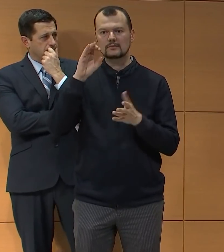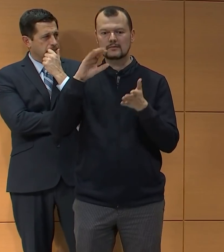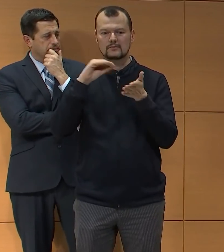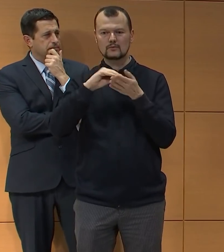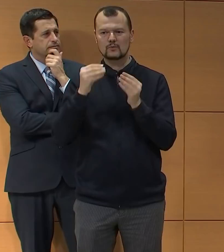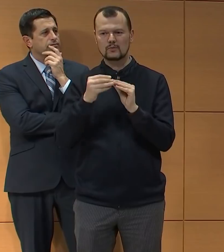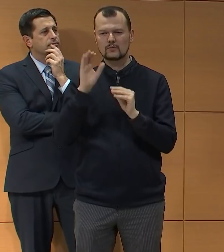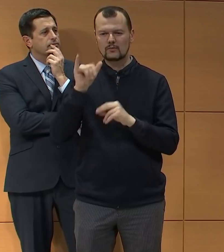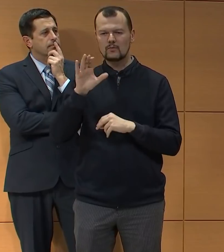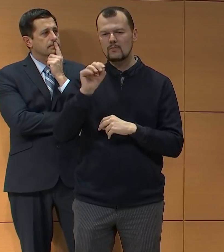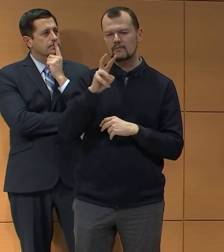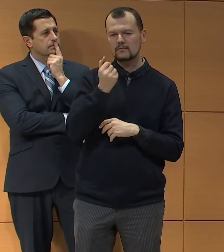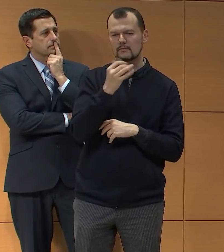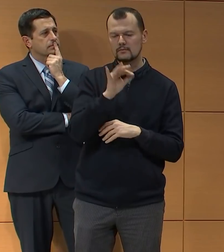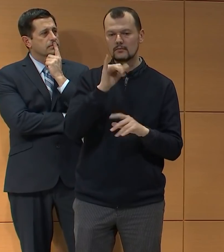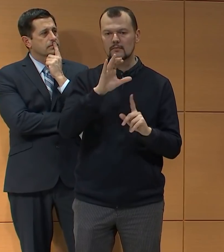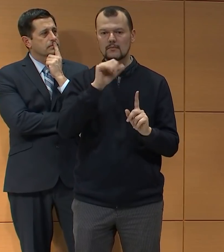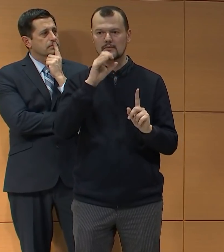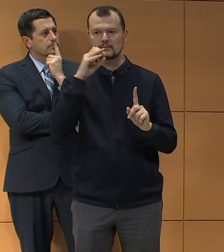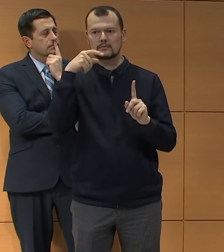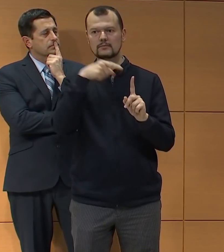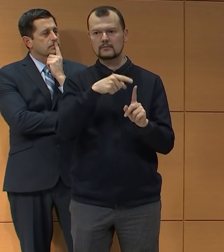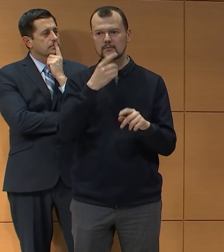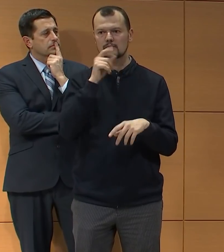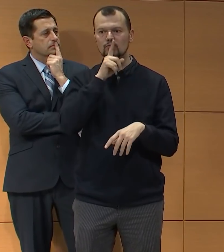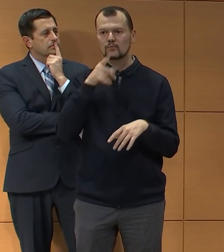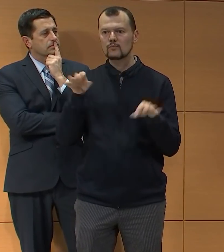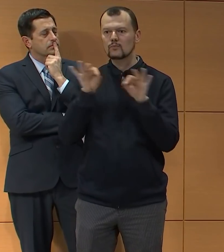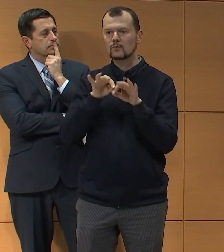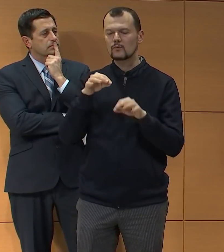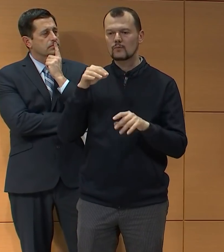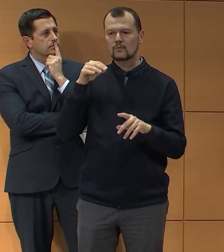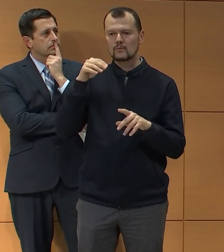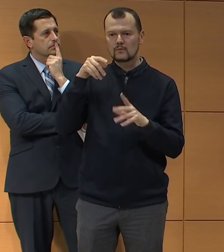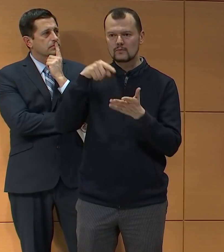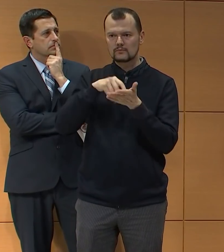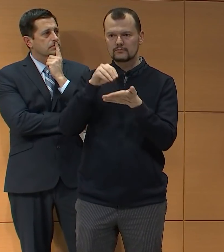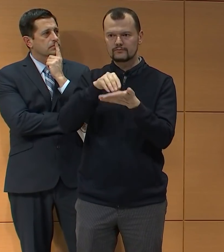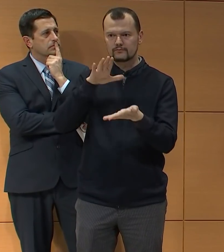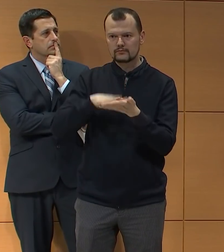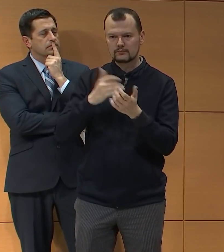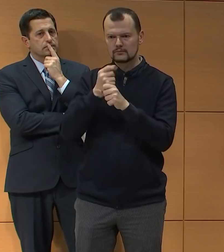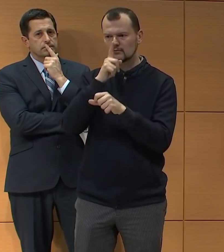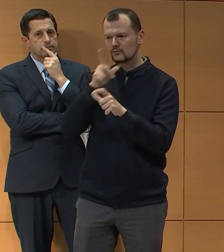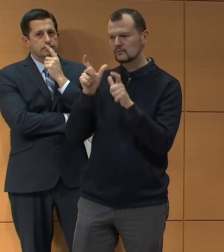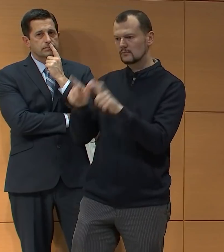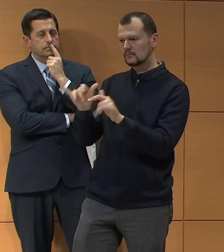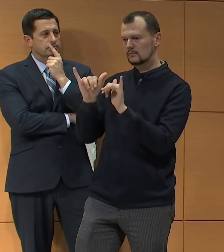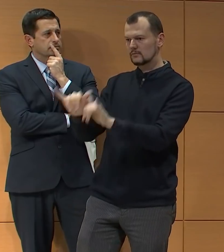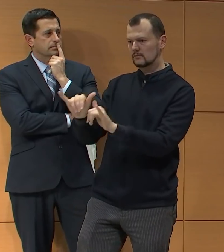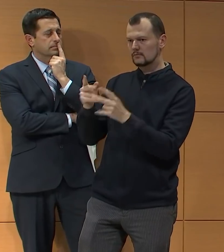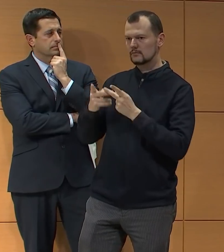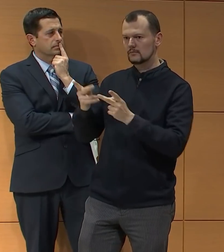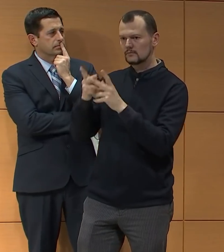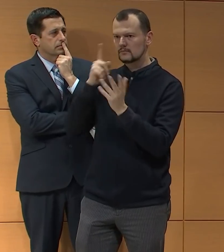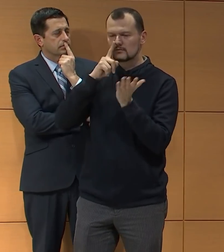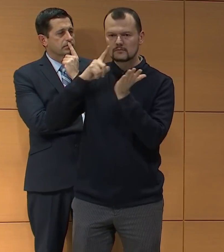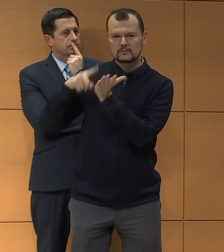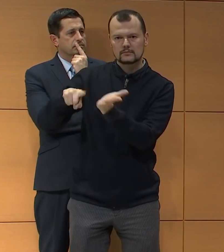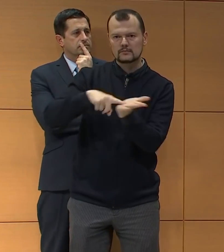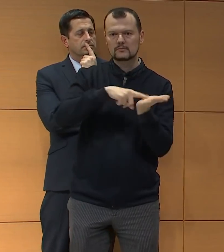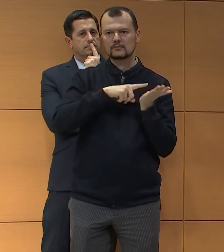ask the person to be in self-quarantine, and began to look at contacts of that individual. We don't wait